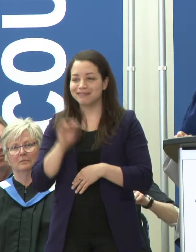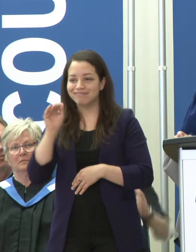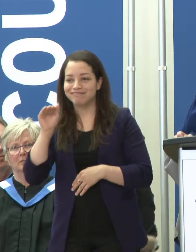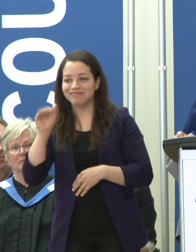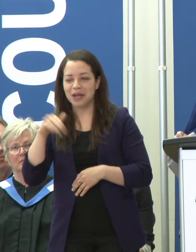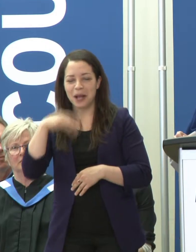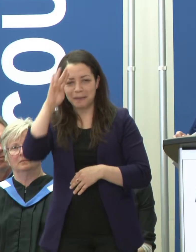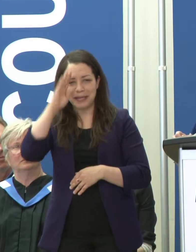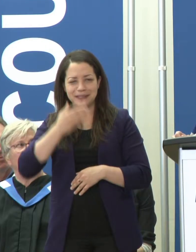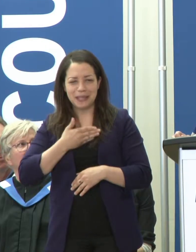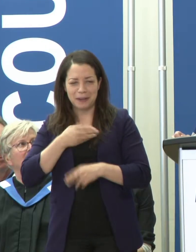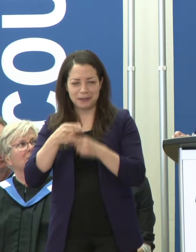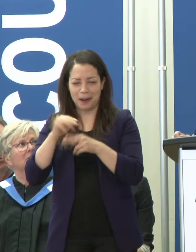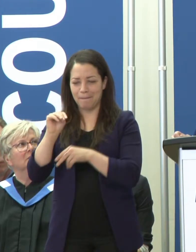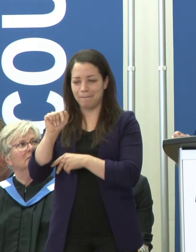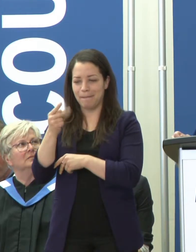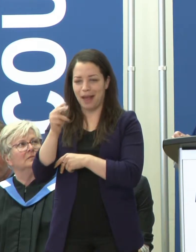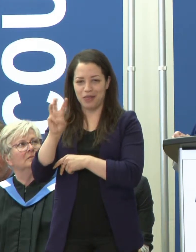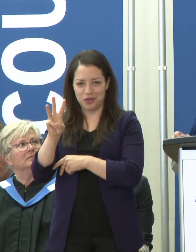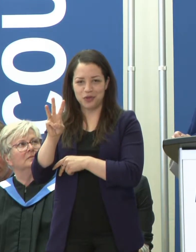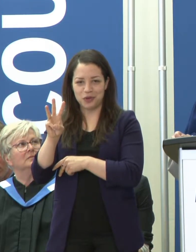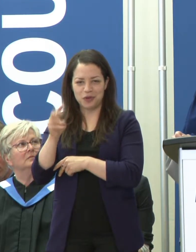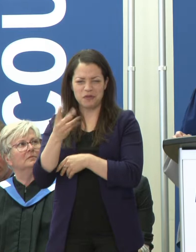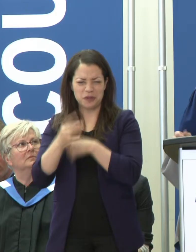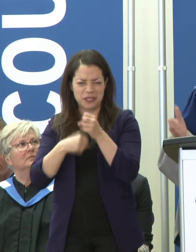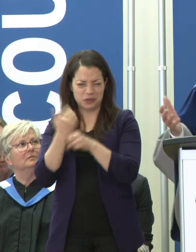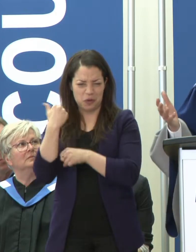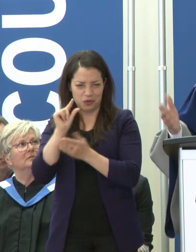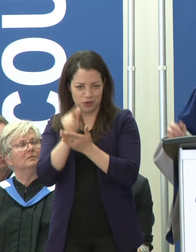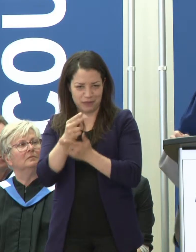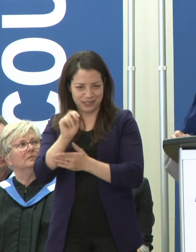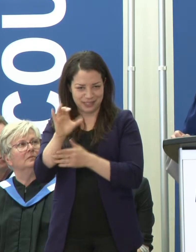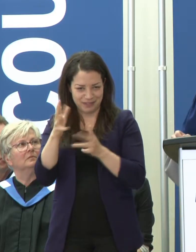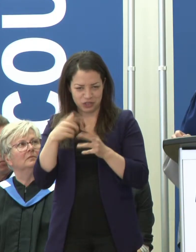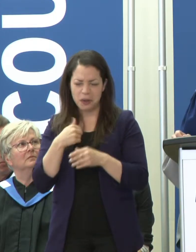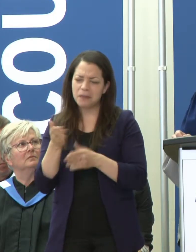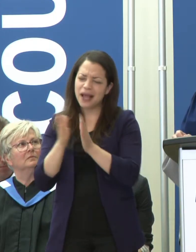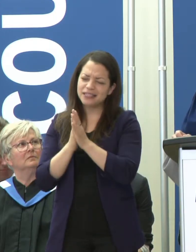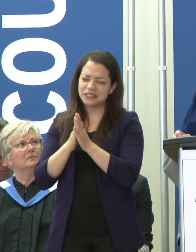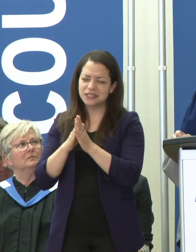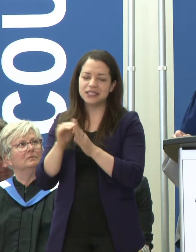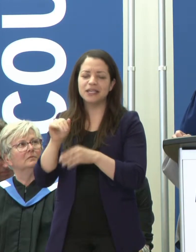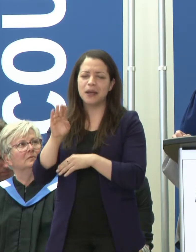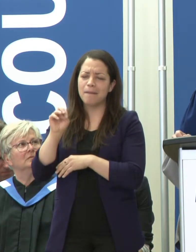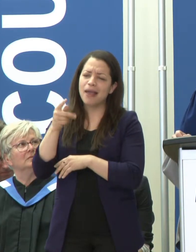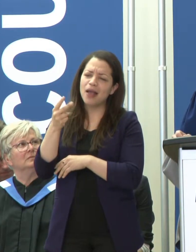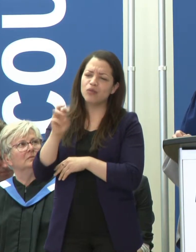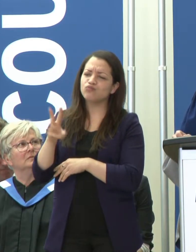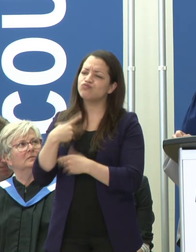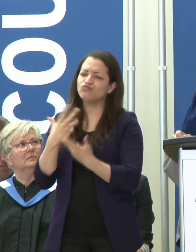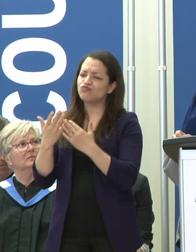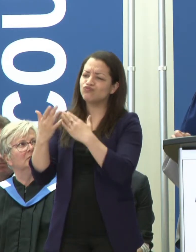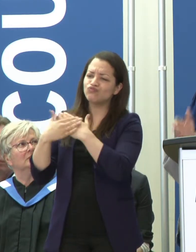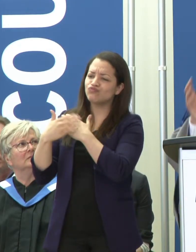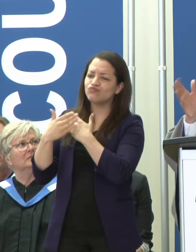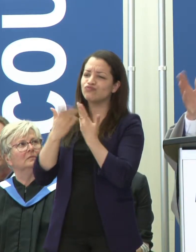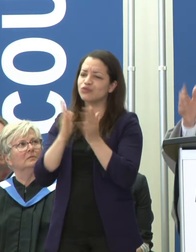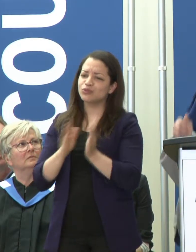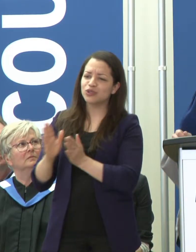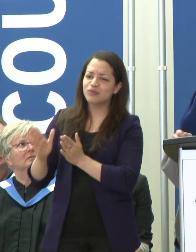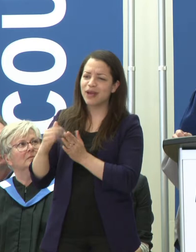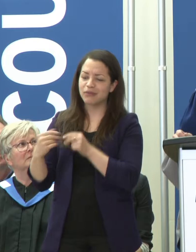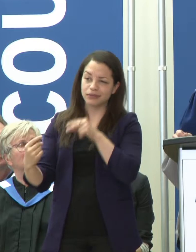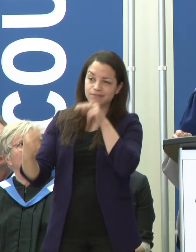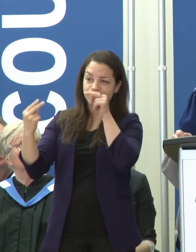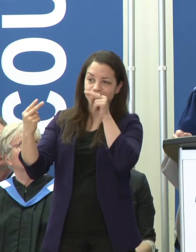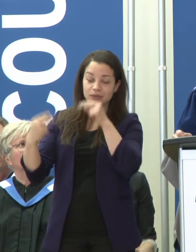my youngest son, Matthew, who graduated from NSCC a couple of years ago. I said, Matthew, what advice do you have for me as I prepare my speech? He looked me right in the eye and he